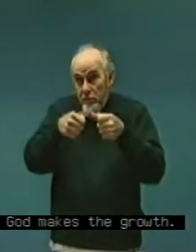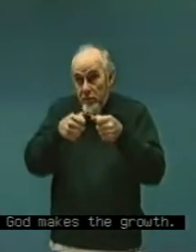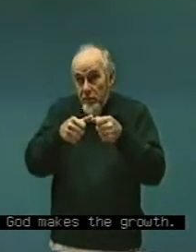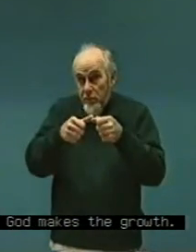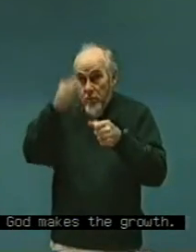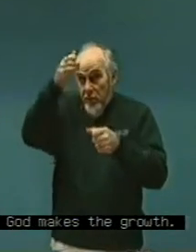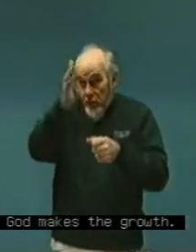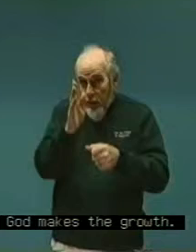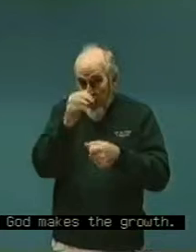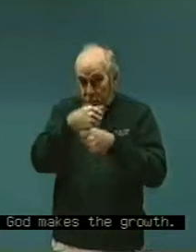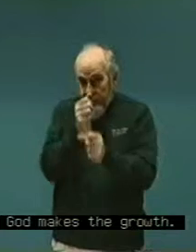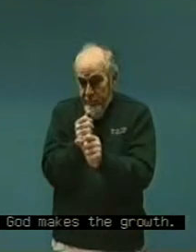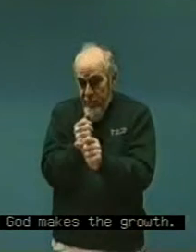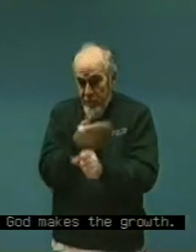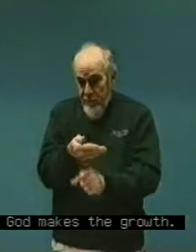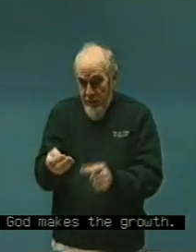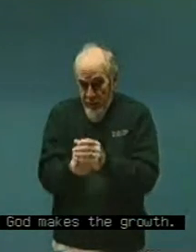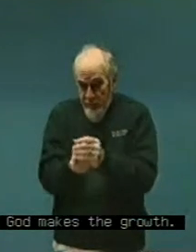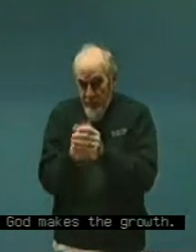5. God makes the growth.